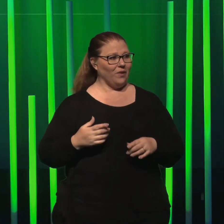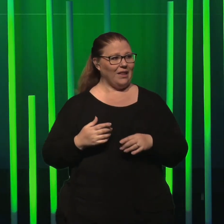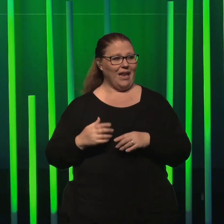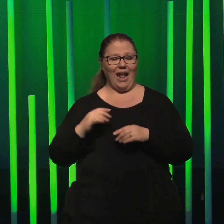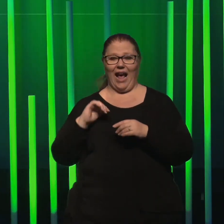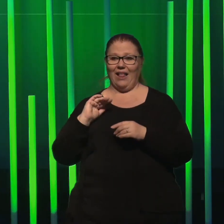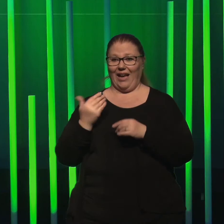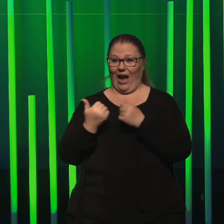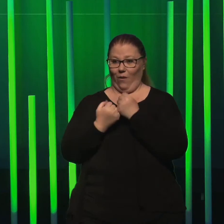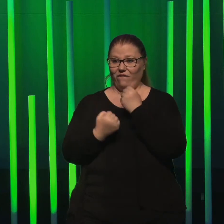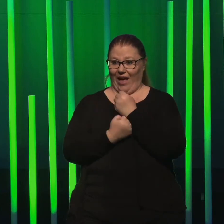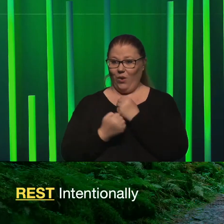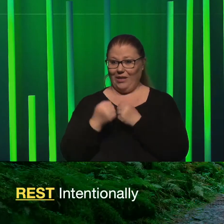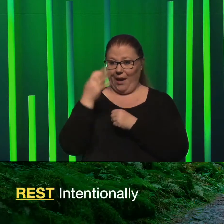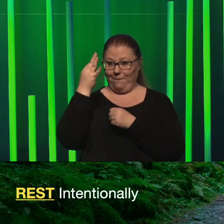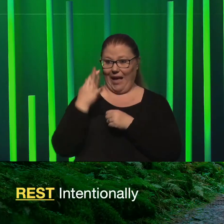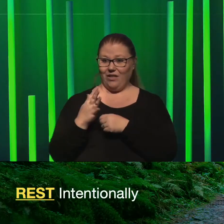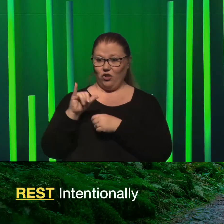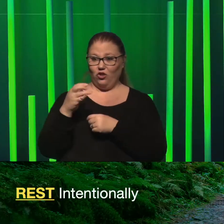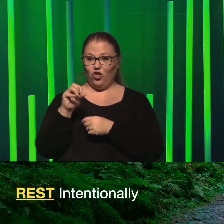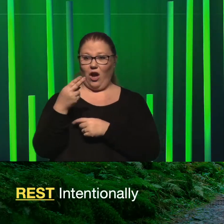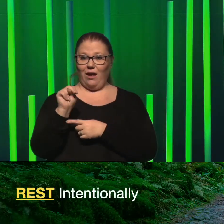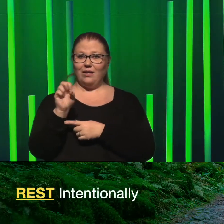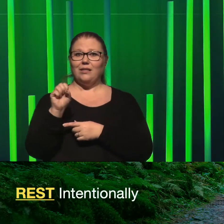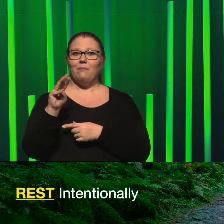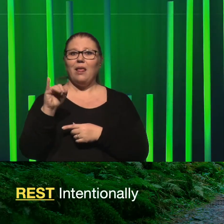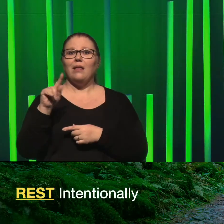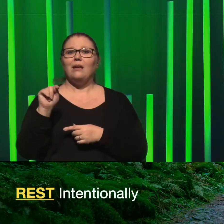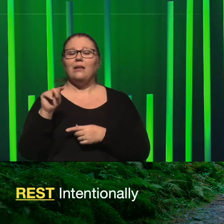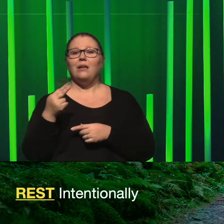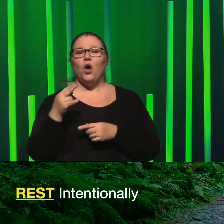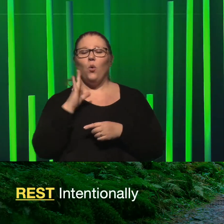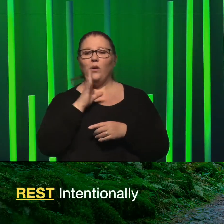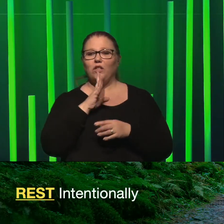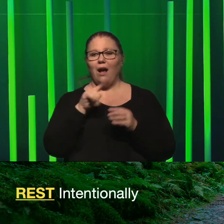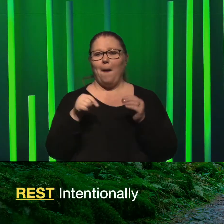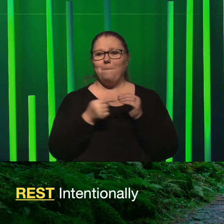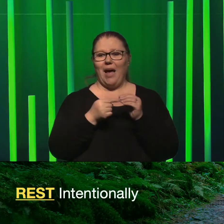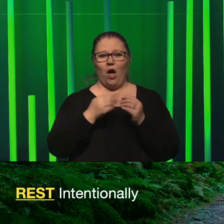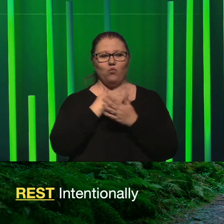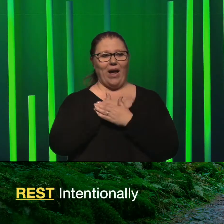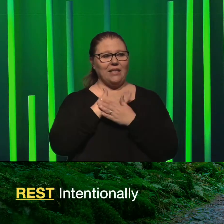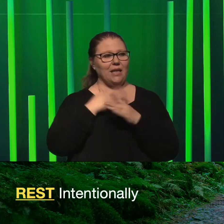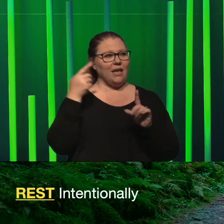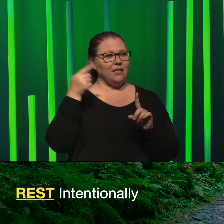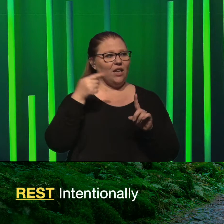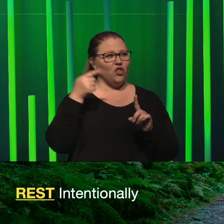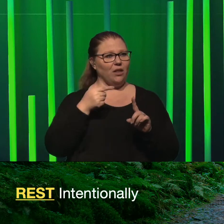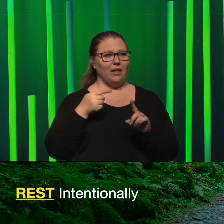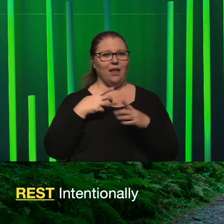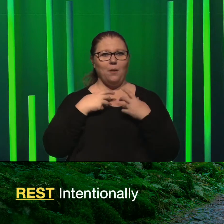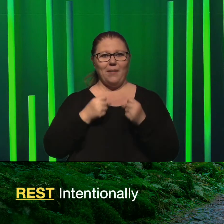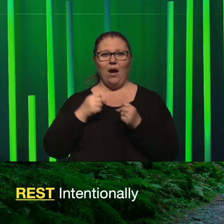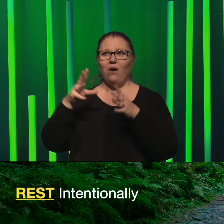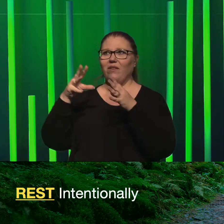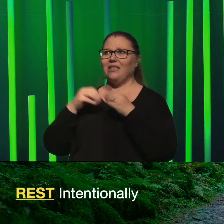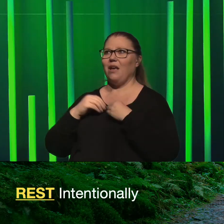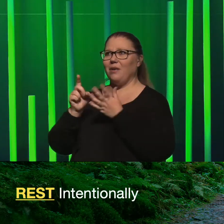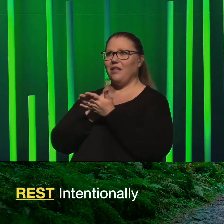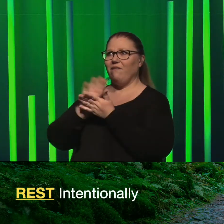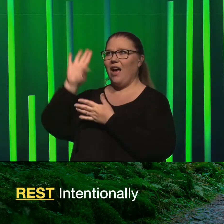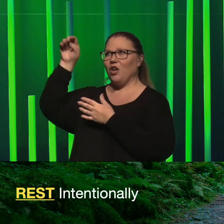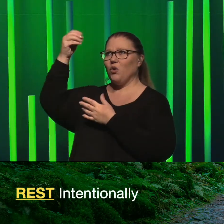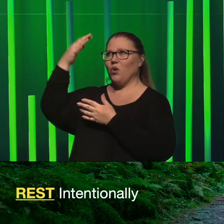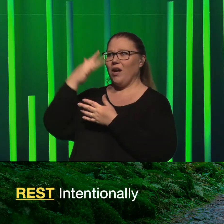is going to speak that day. He's going to talk about resting intentionally, right? The power of receiving divine grace through